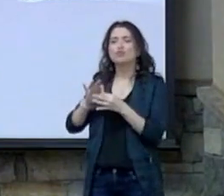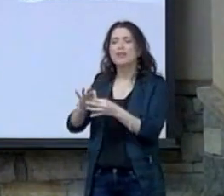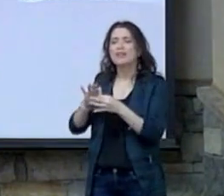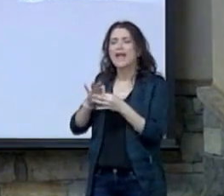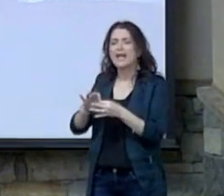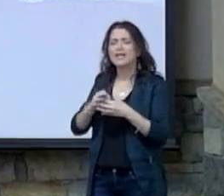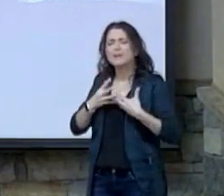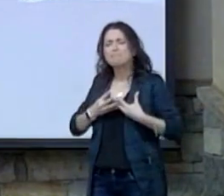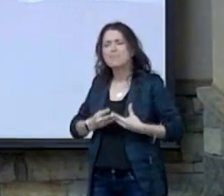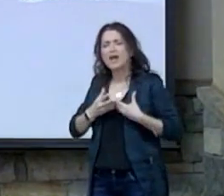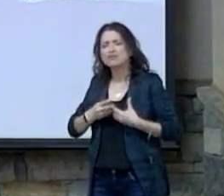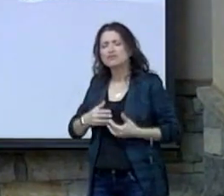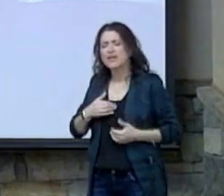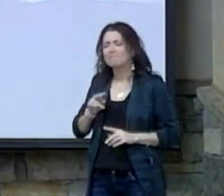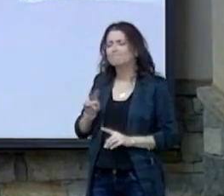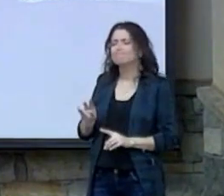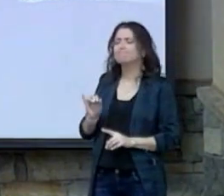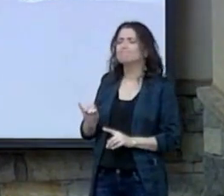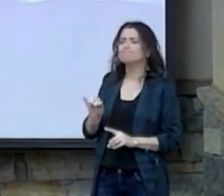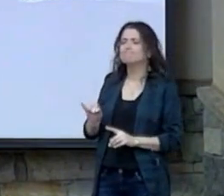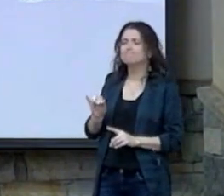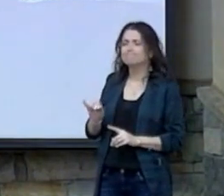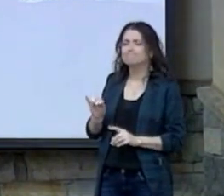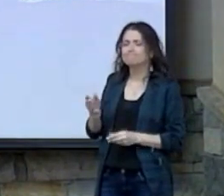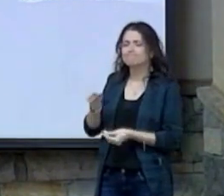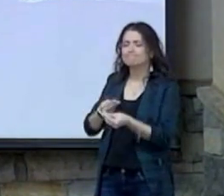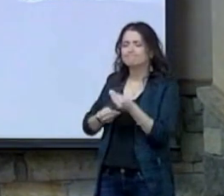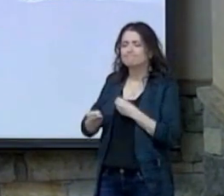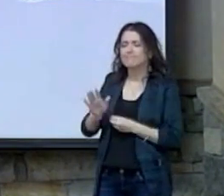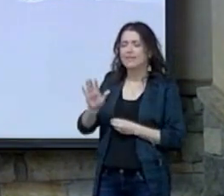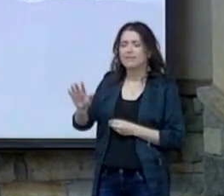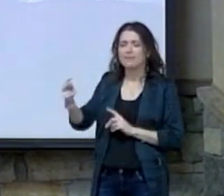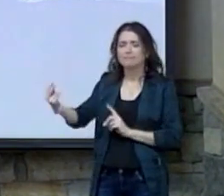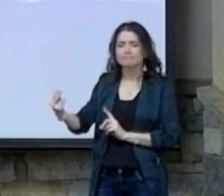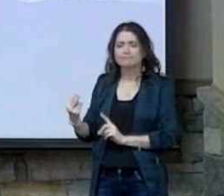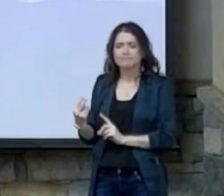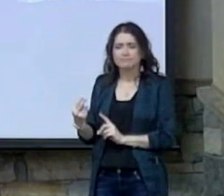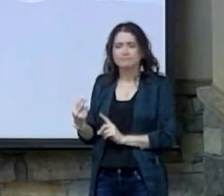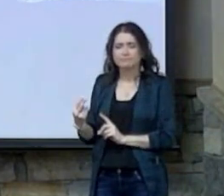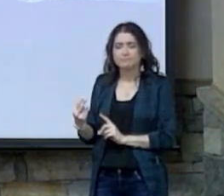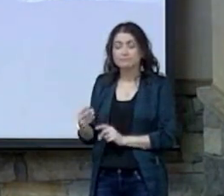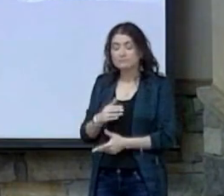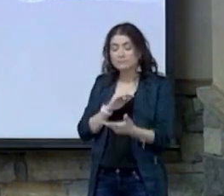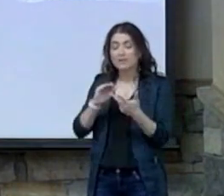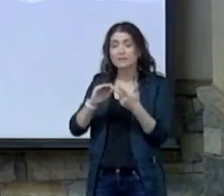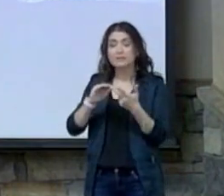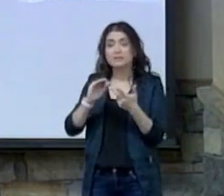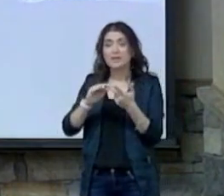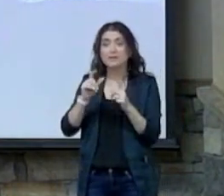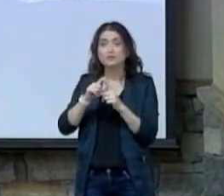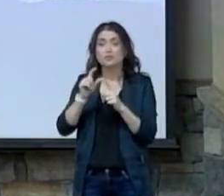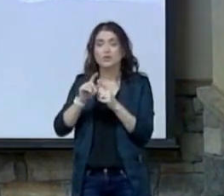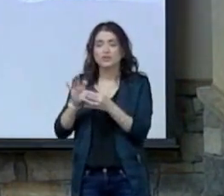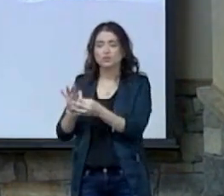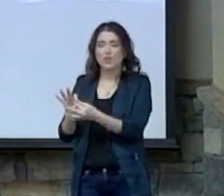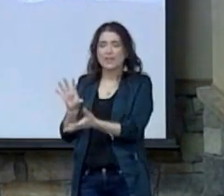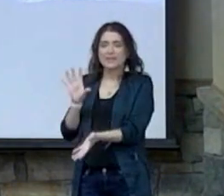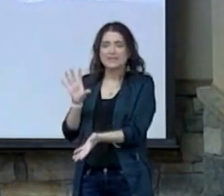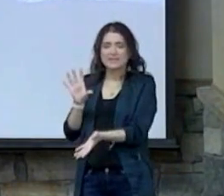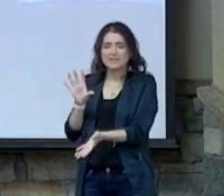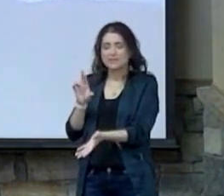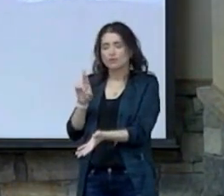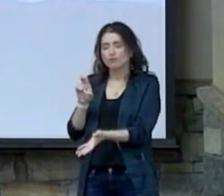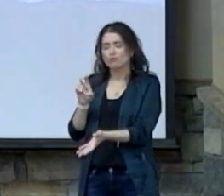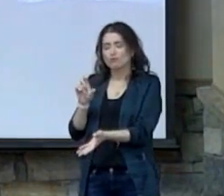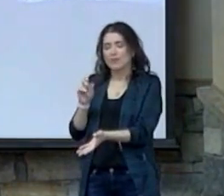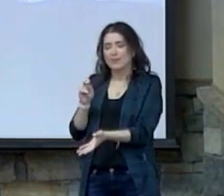compassion, seeing the other person, putting yourself in their shoes. The next word is this: released him. Out of